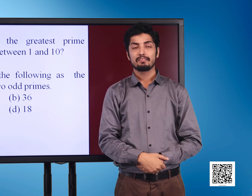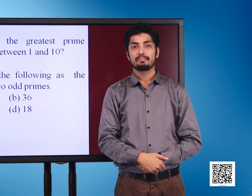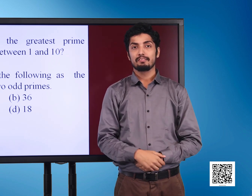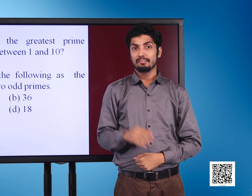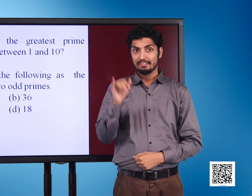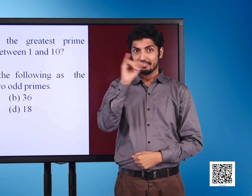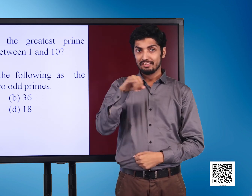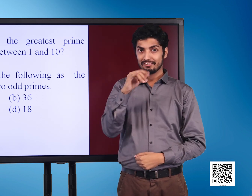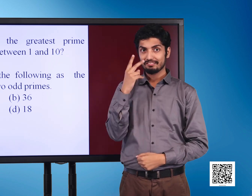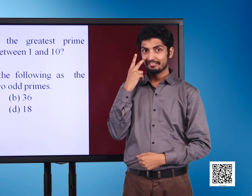Six.